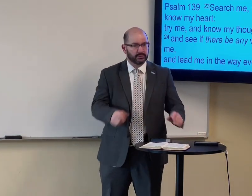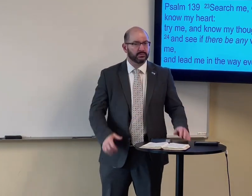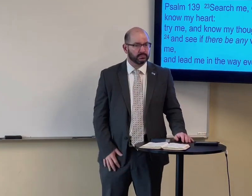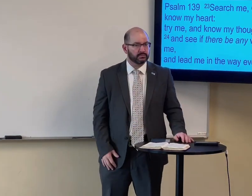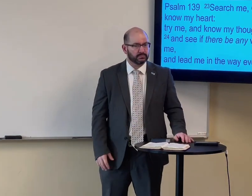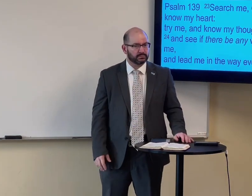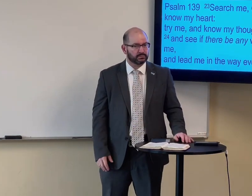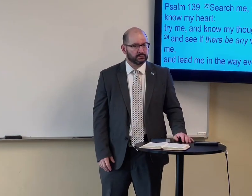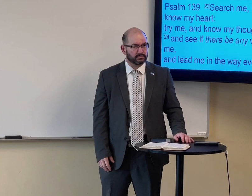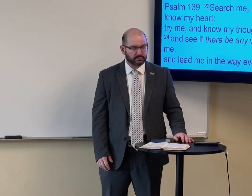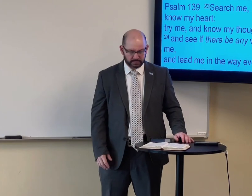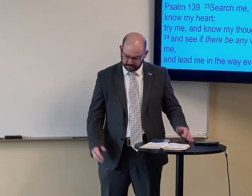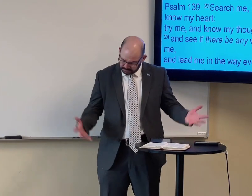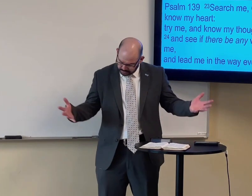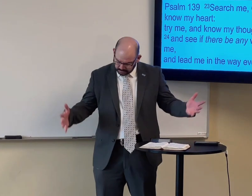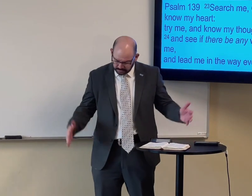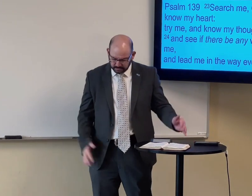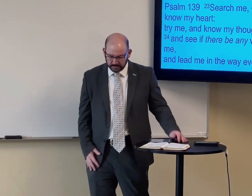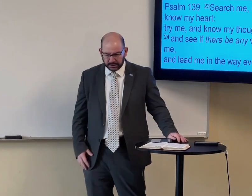to change our lives for the good.